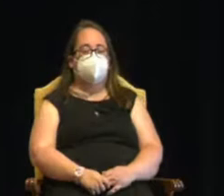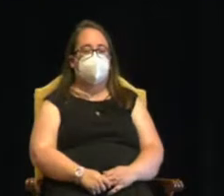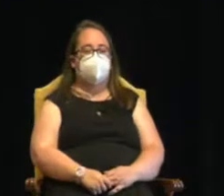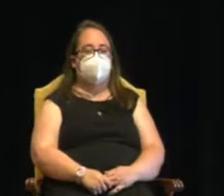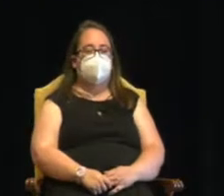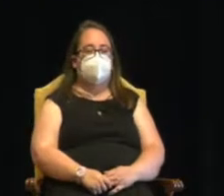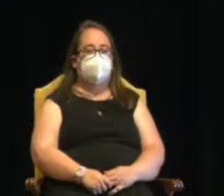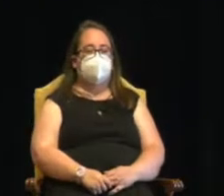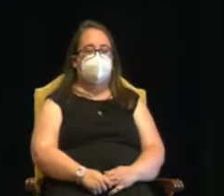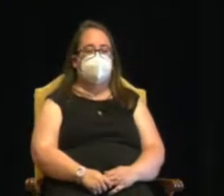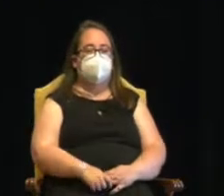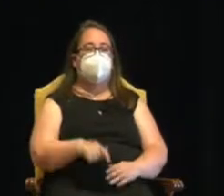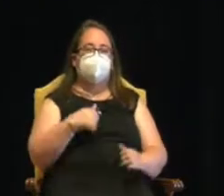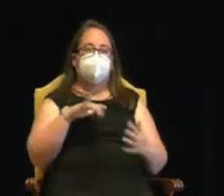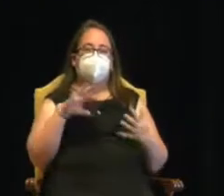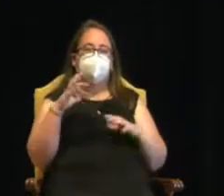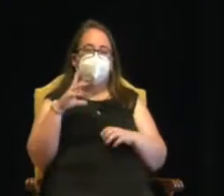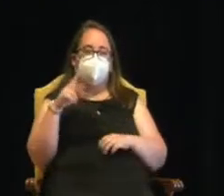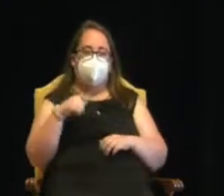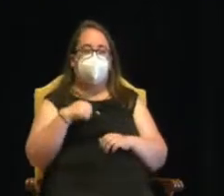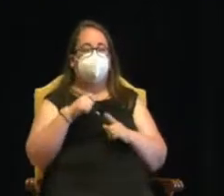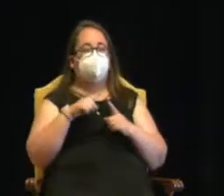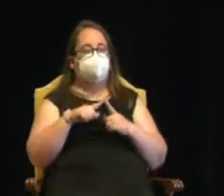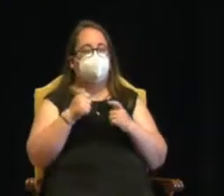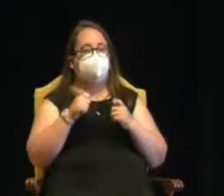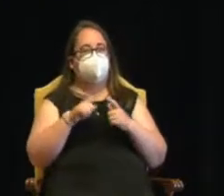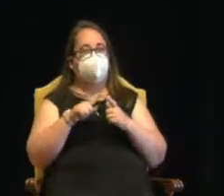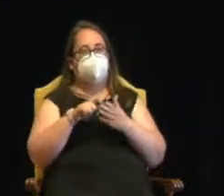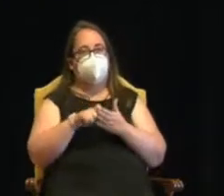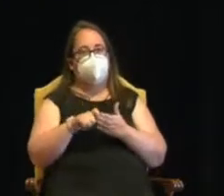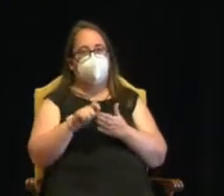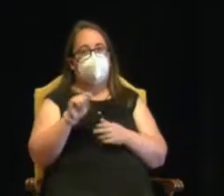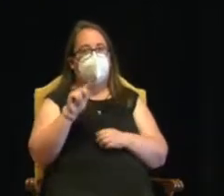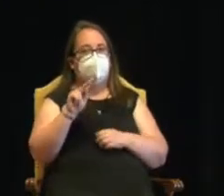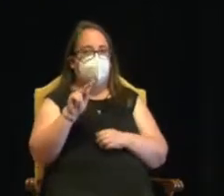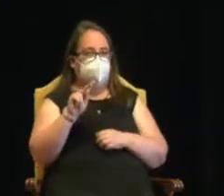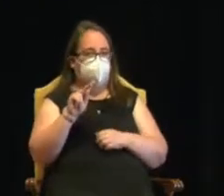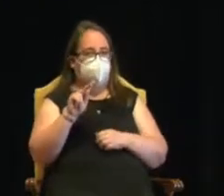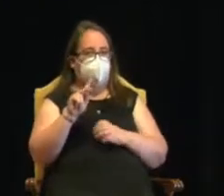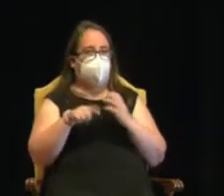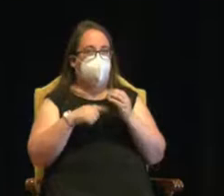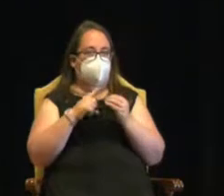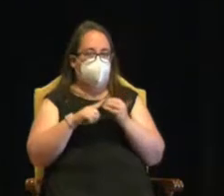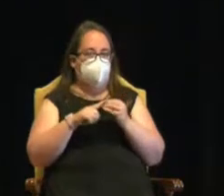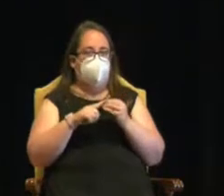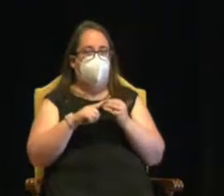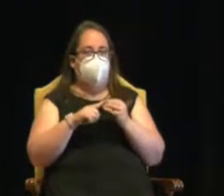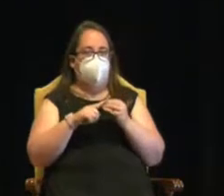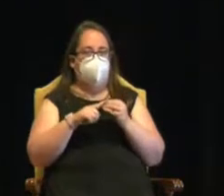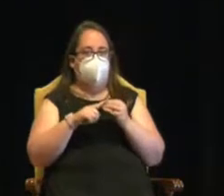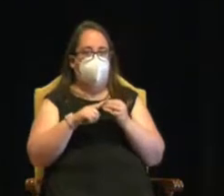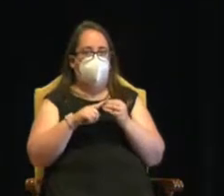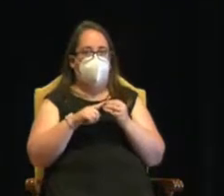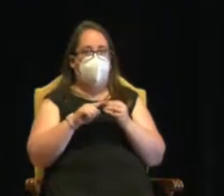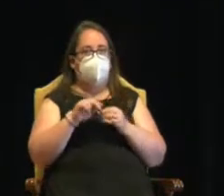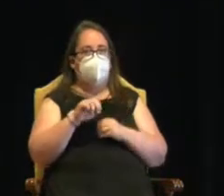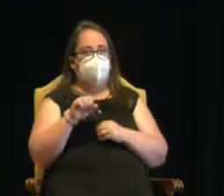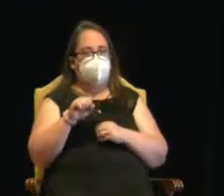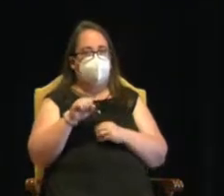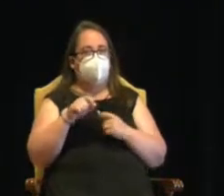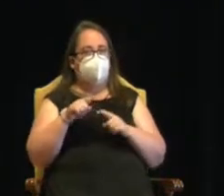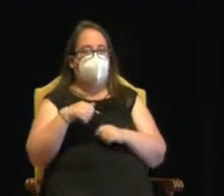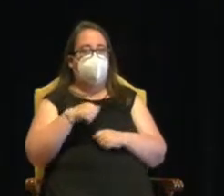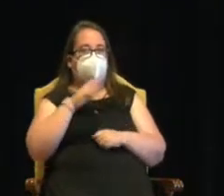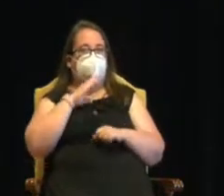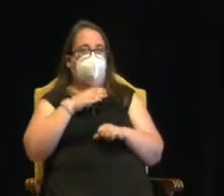I kind of screwed up. I was supposed to try to write a television treatment about Tess while my daughter was at sleepaway camp, but I